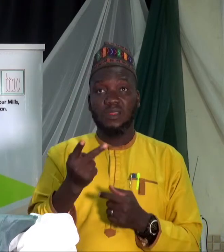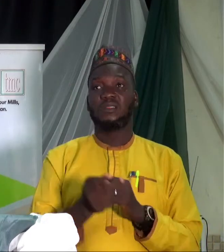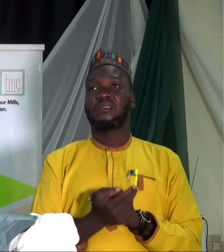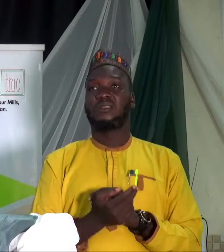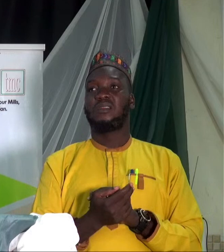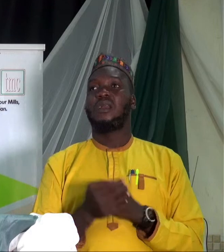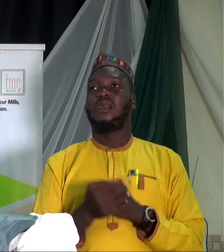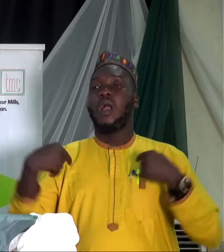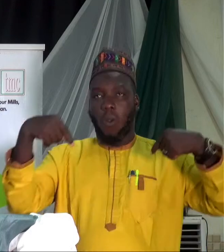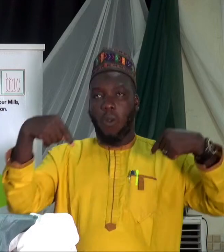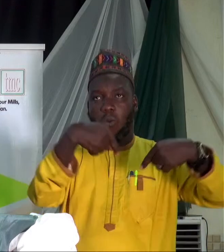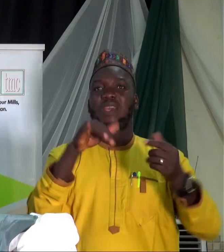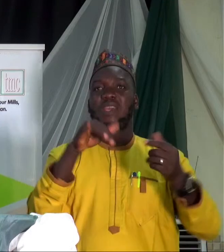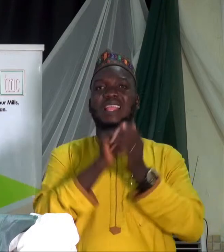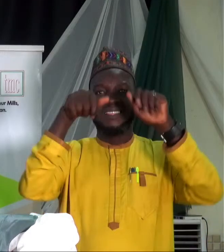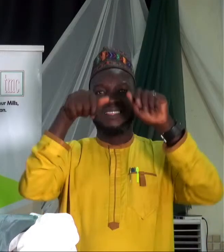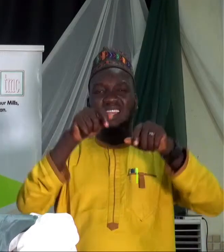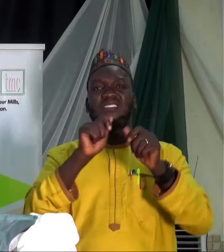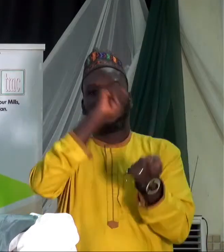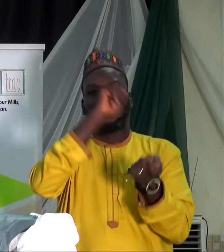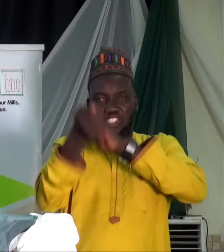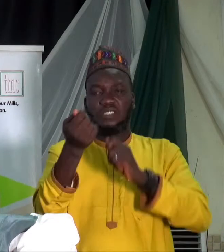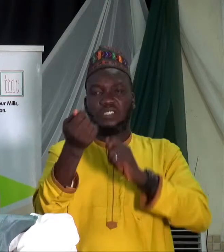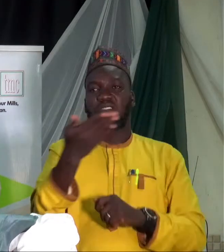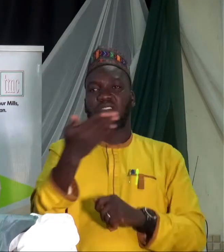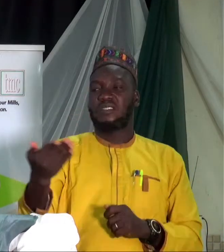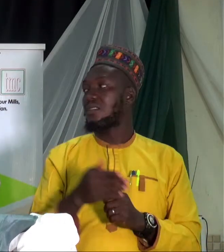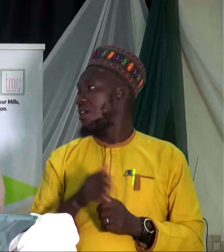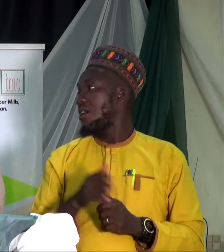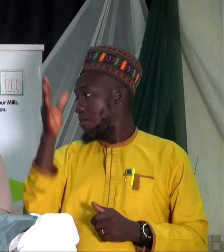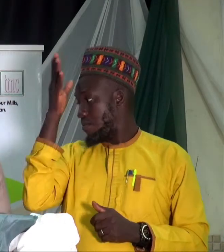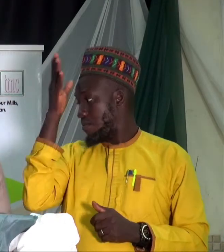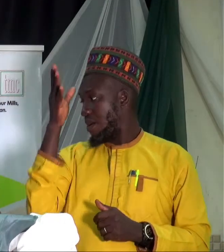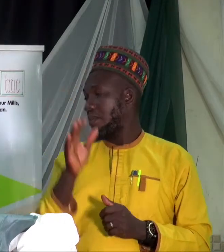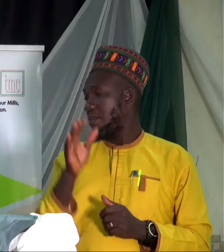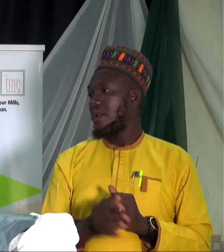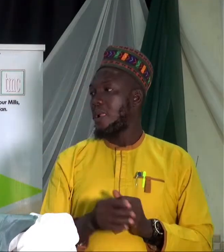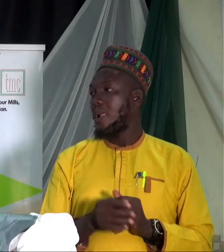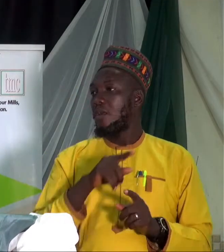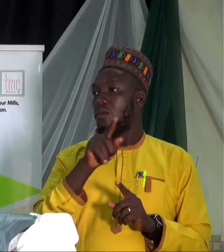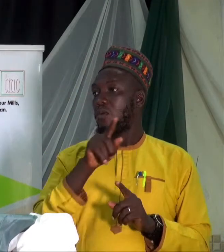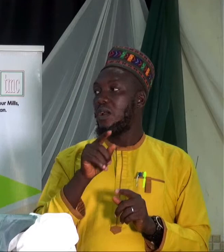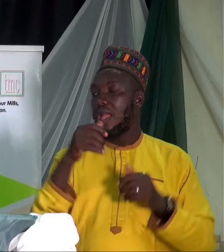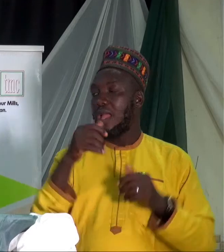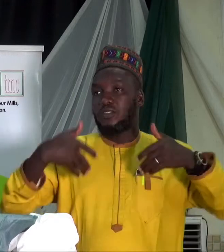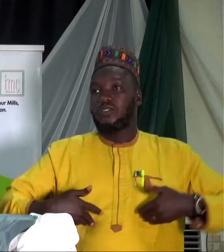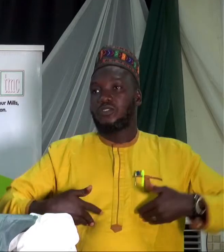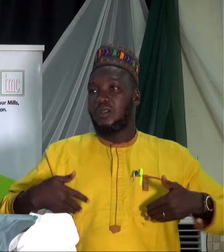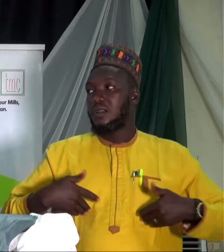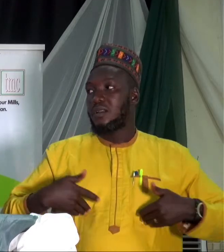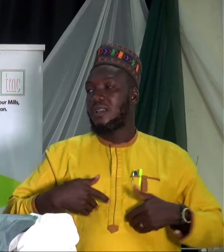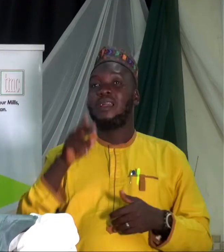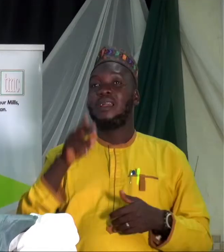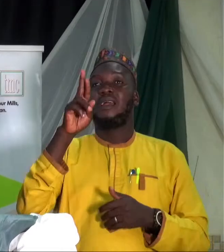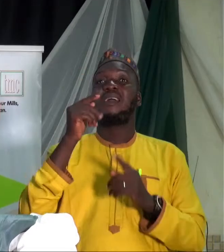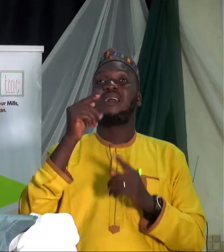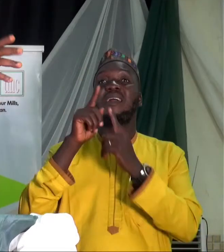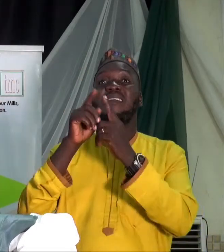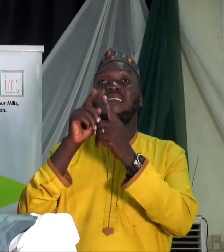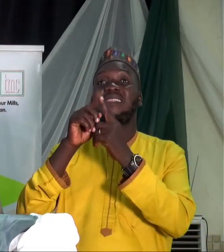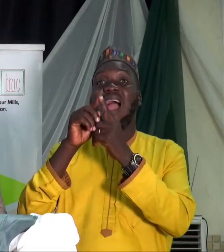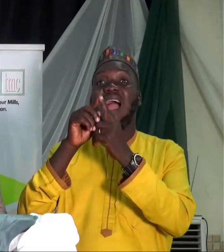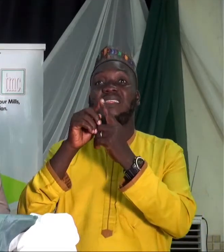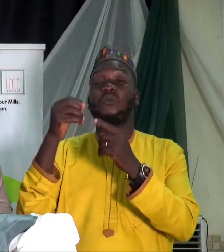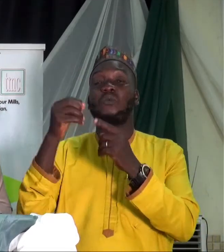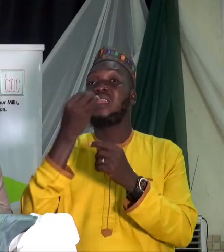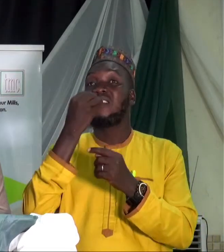awa yi la change. Baba Imam, ngba temi wa kekere o. Rice ta ma je local rice